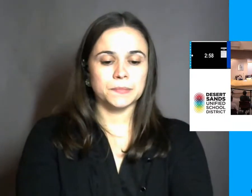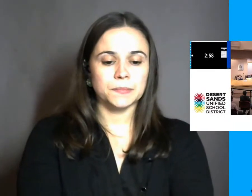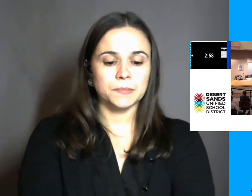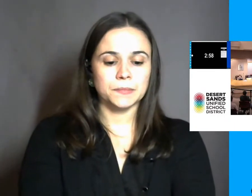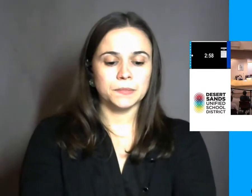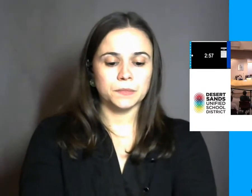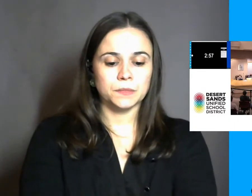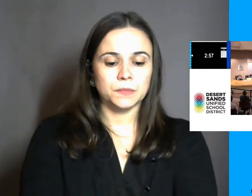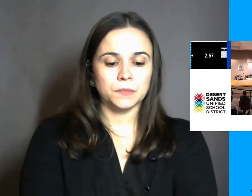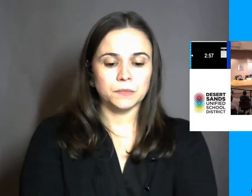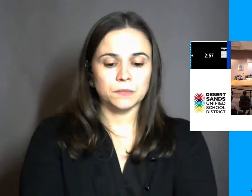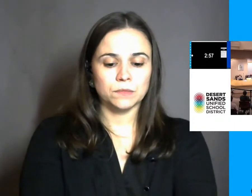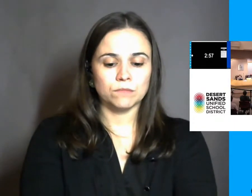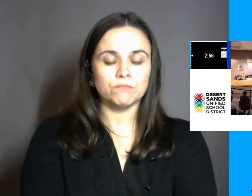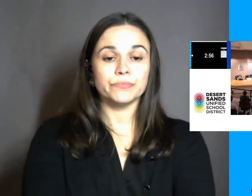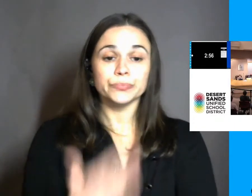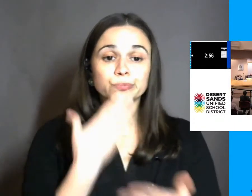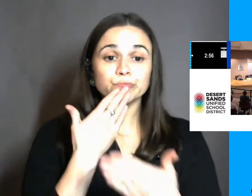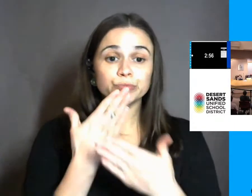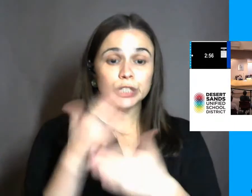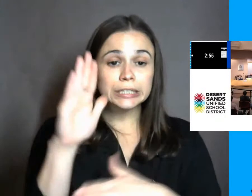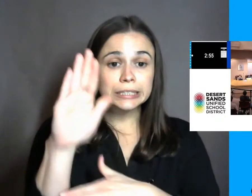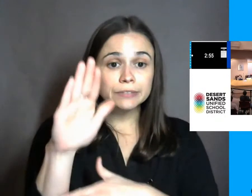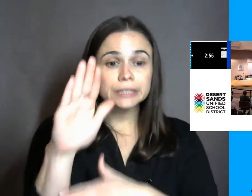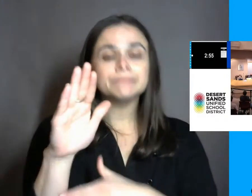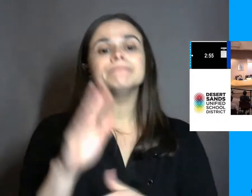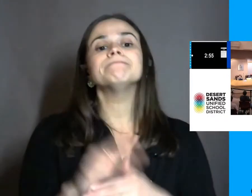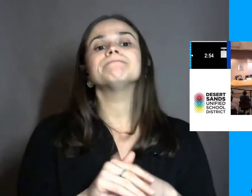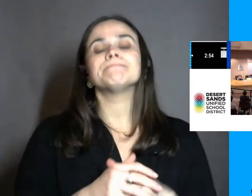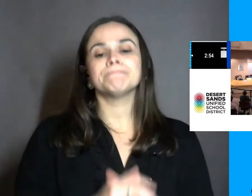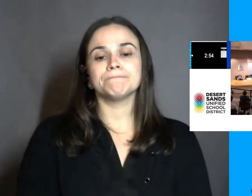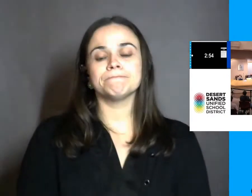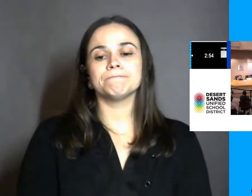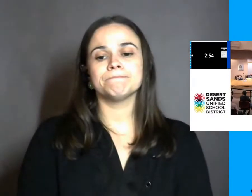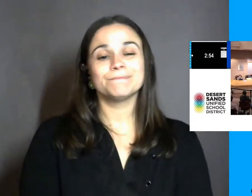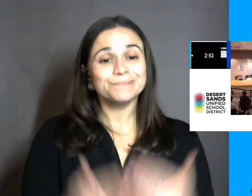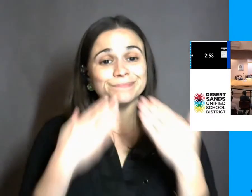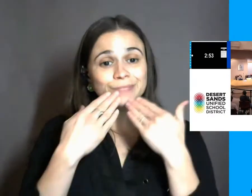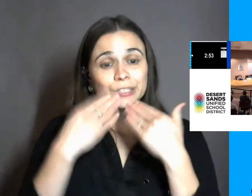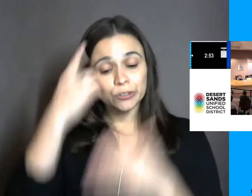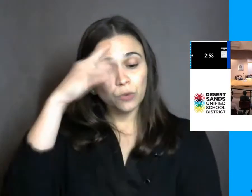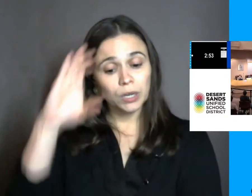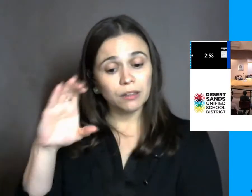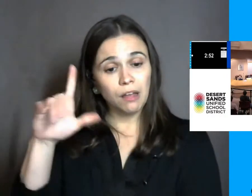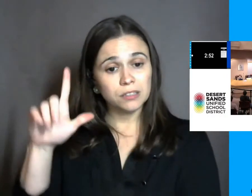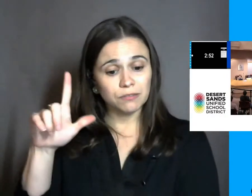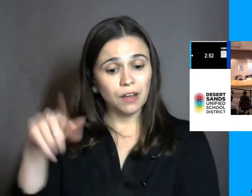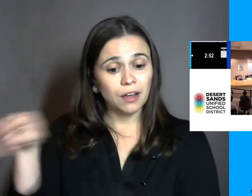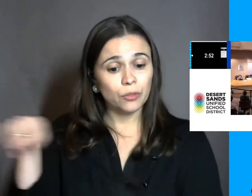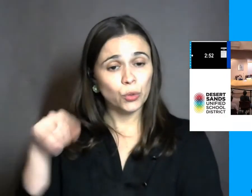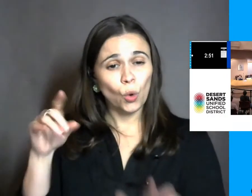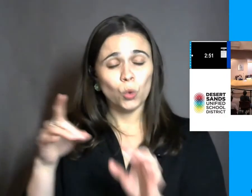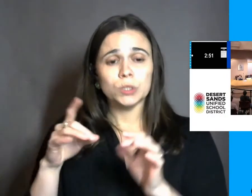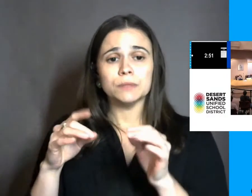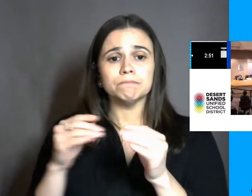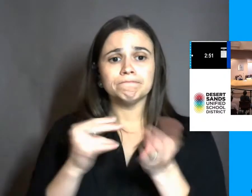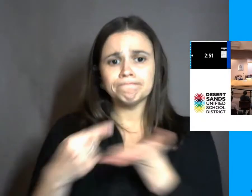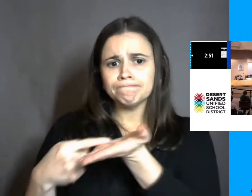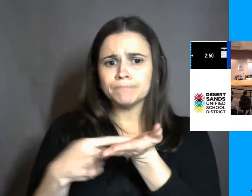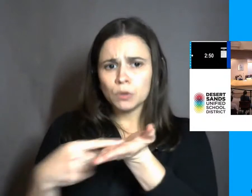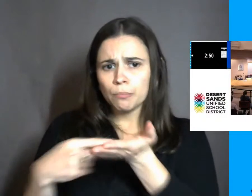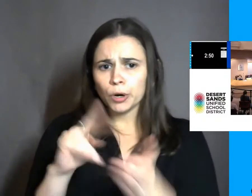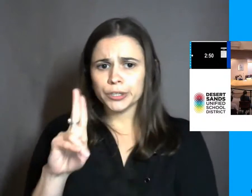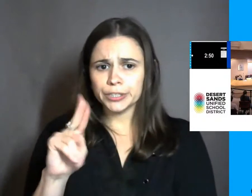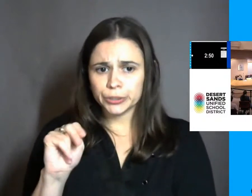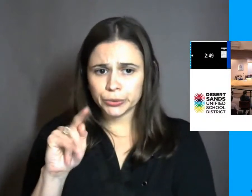of cabinet. I want to thank a lot of our classified bargaining unit members who are here tonight. We kind of met over at